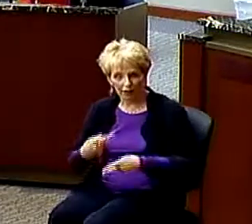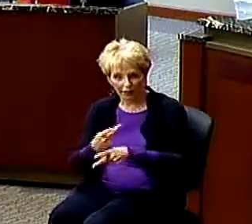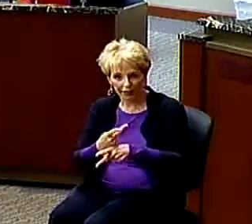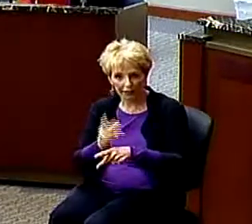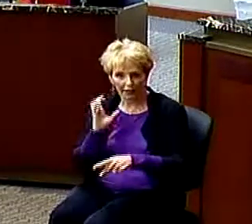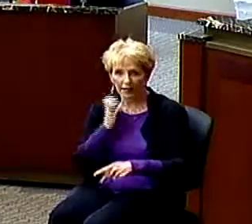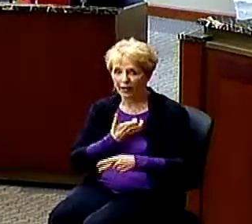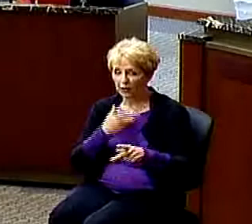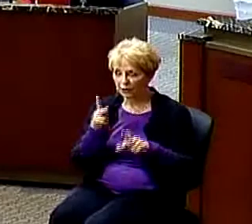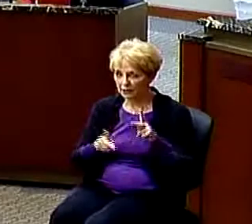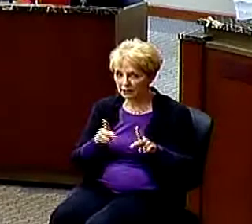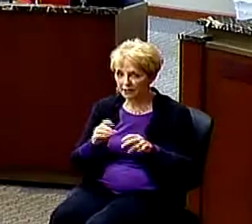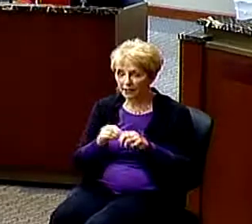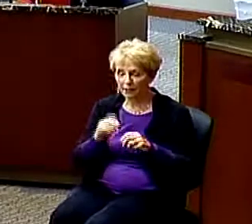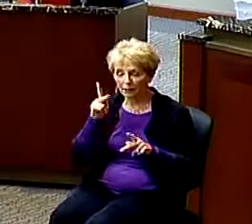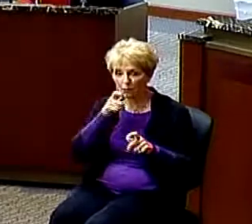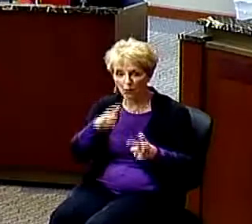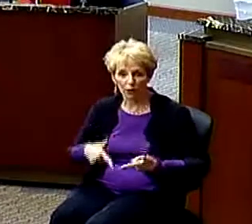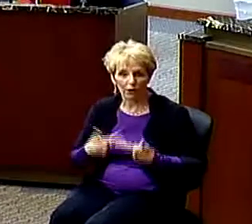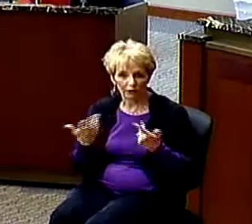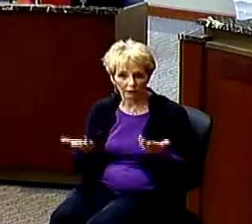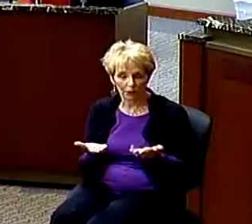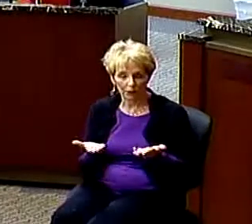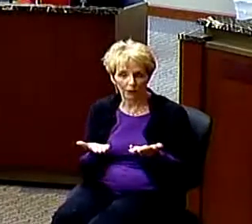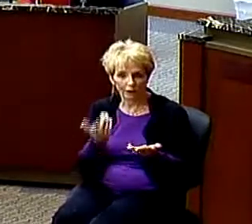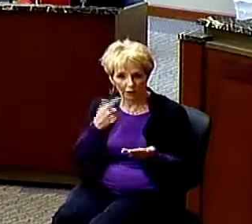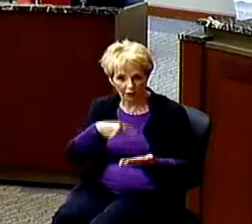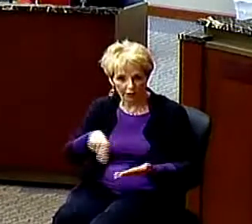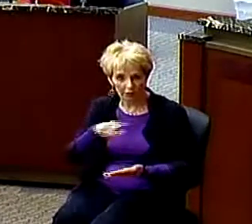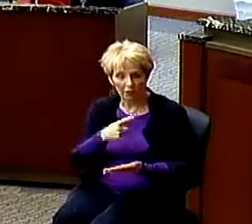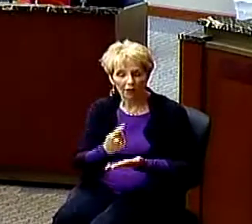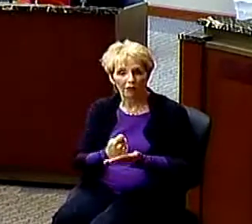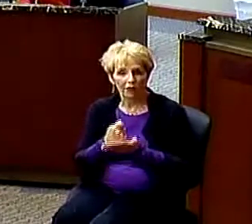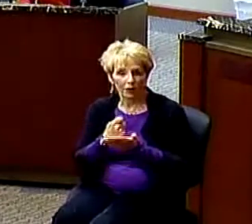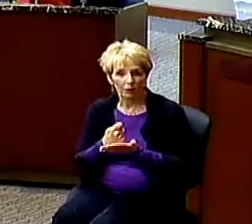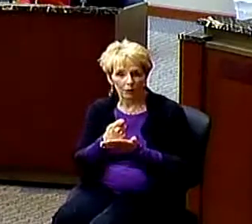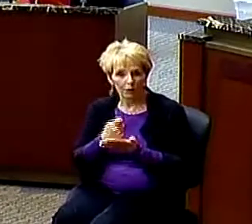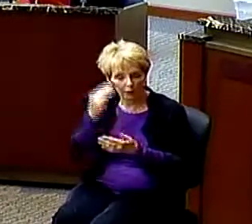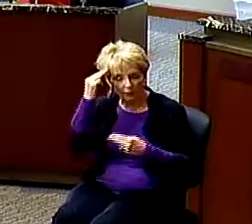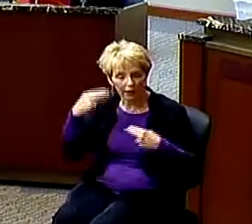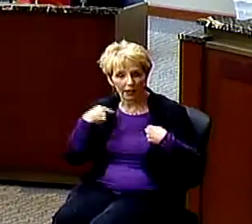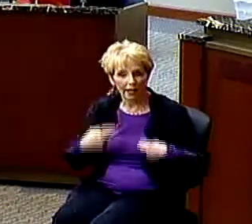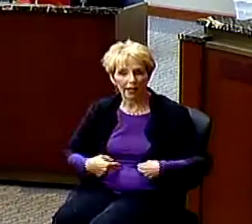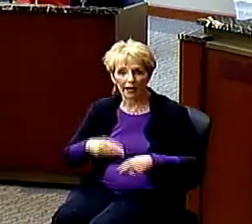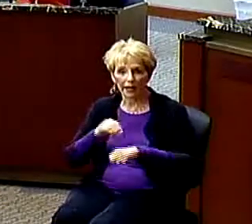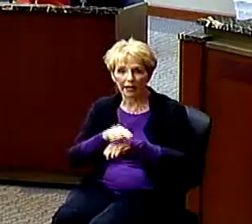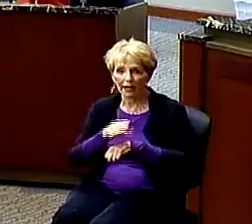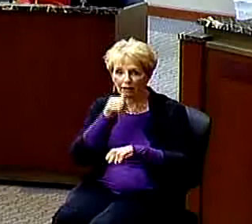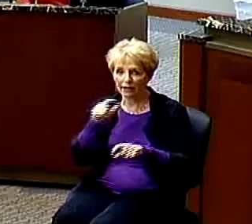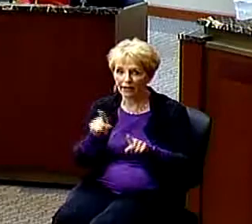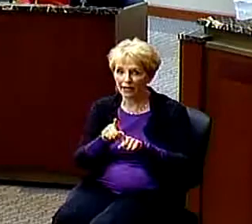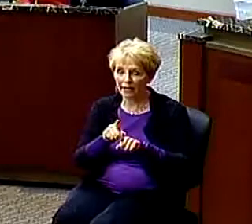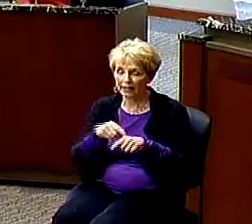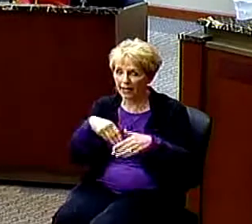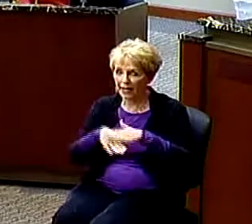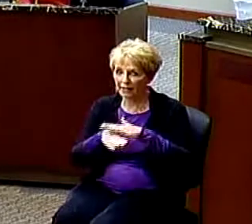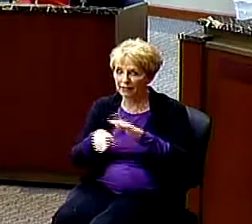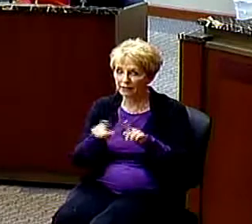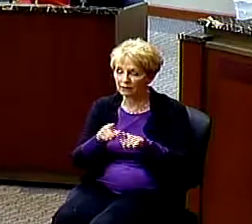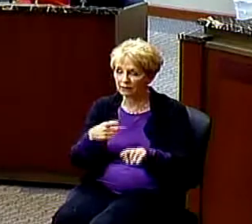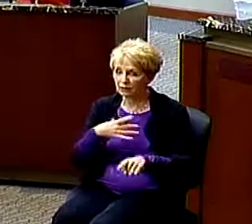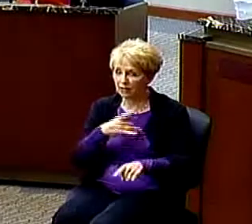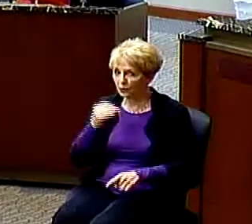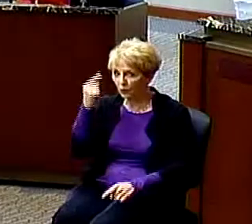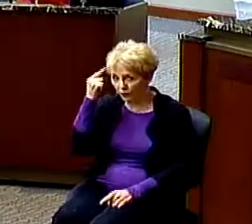our citizens and residents, for them, therapeutic mental health counseling is not as accessible as one might